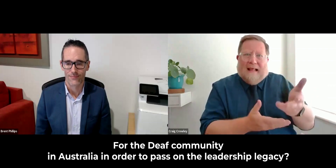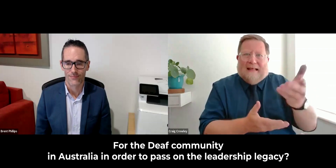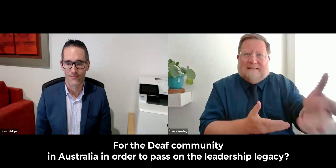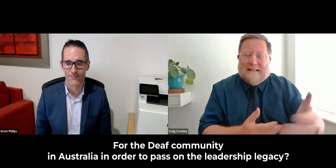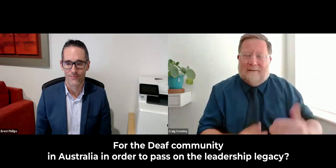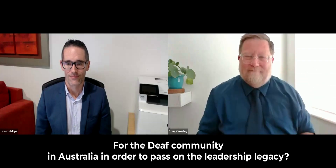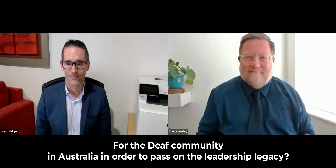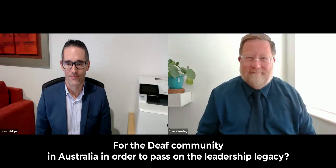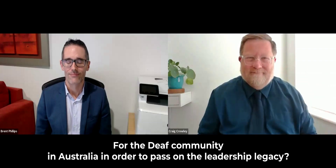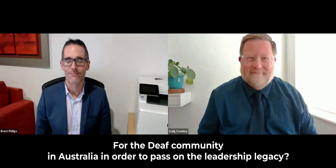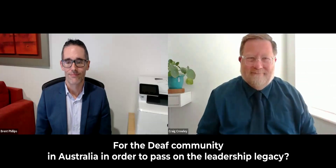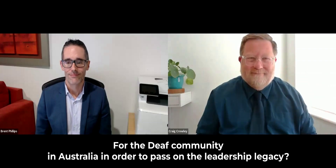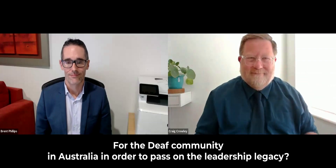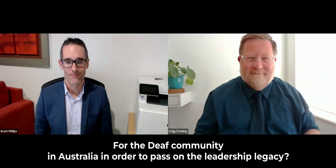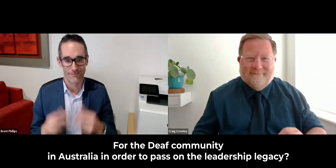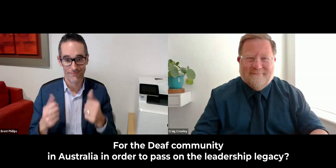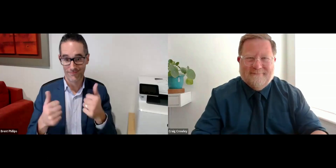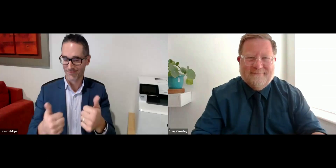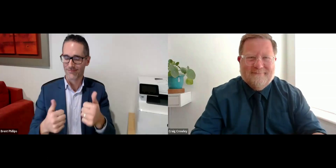on the leadership legacy?